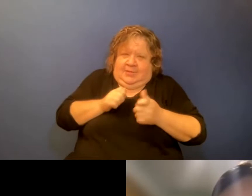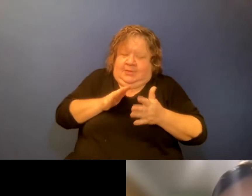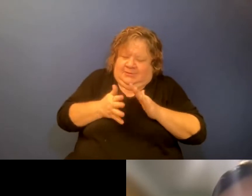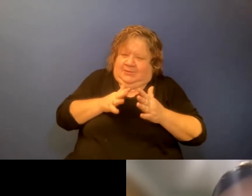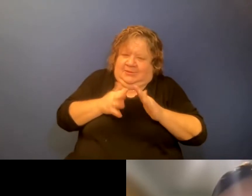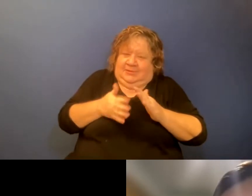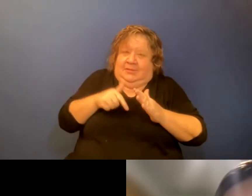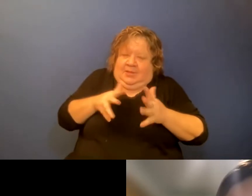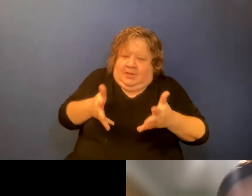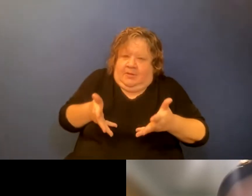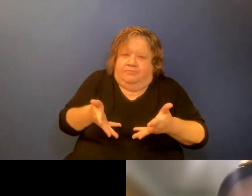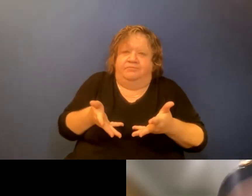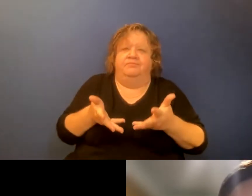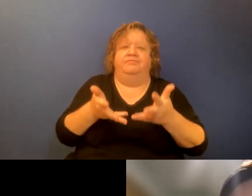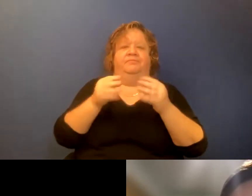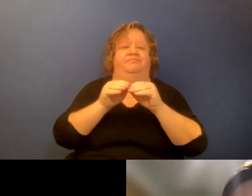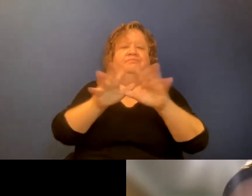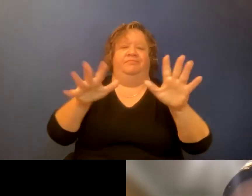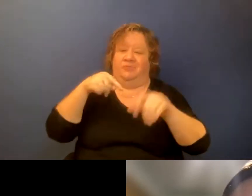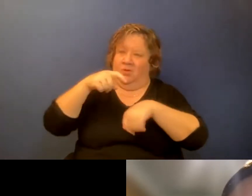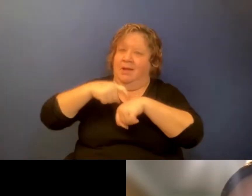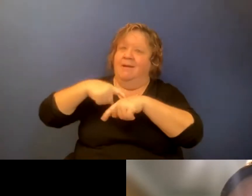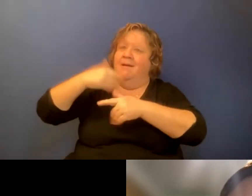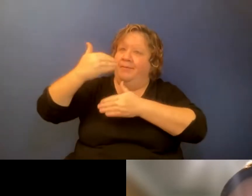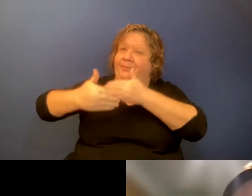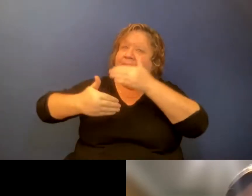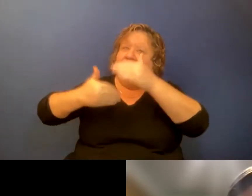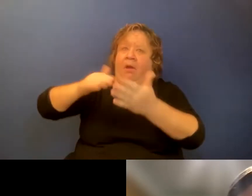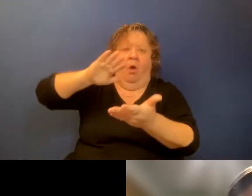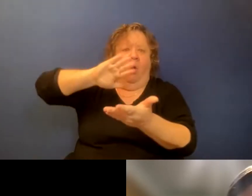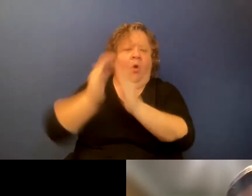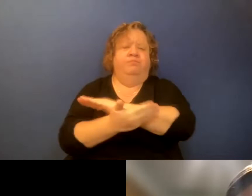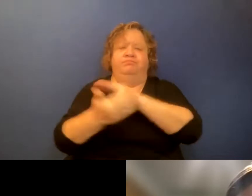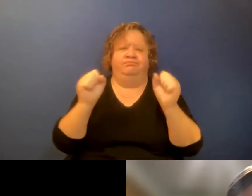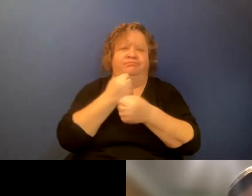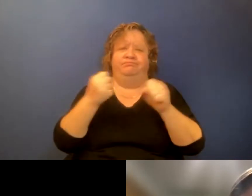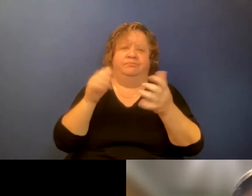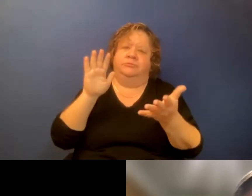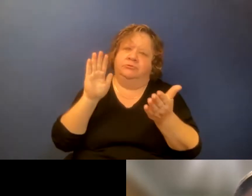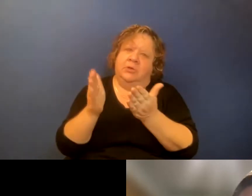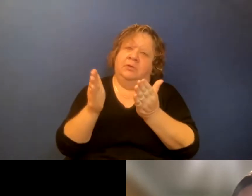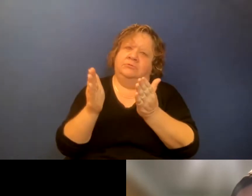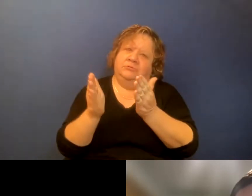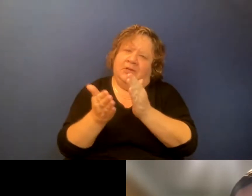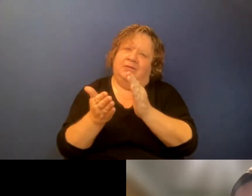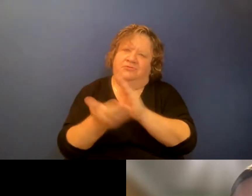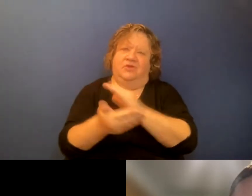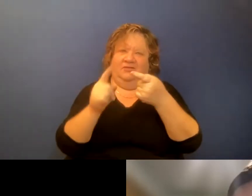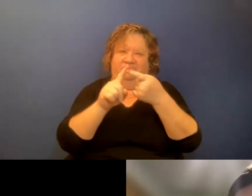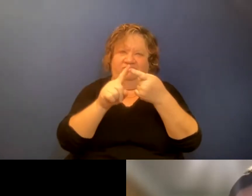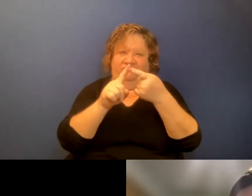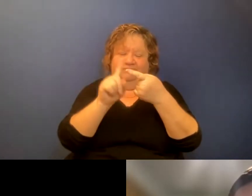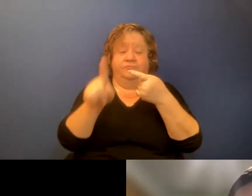really stick. So that's one thing. And another thing we try to keep in mind when we do SBC work is that, like I said, it's this kind